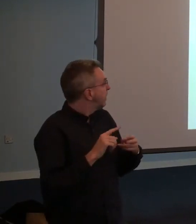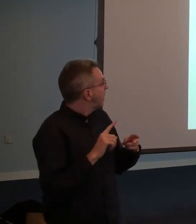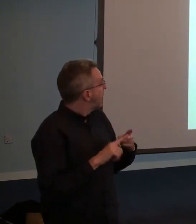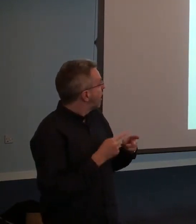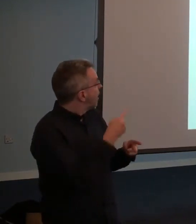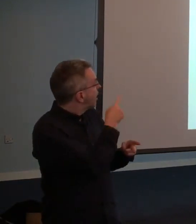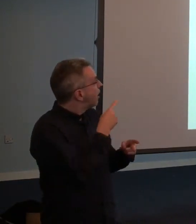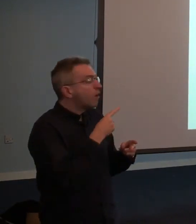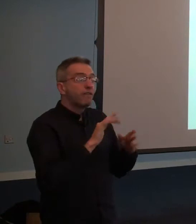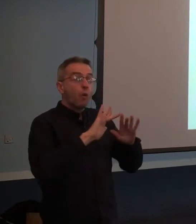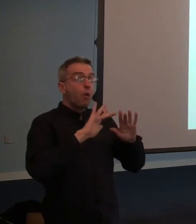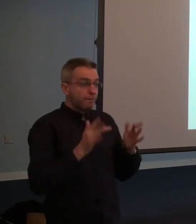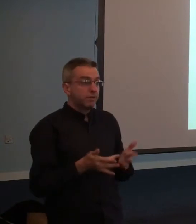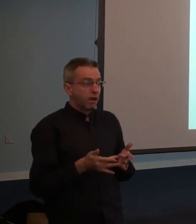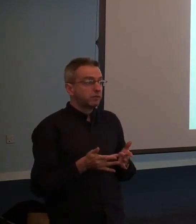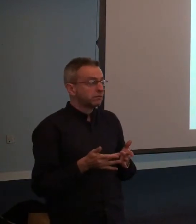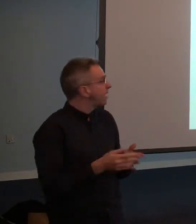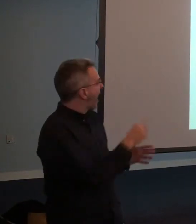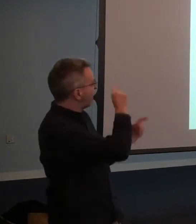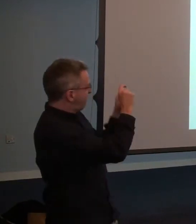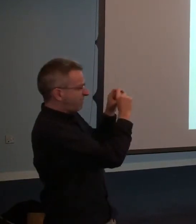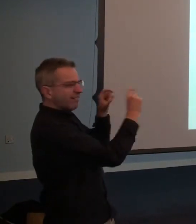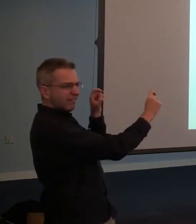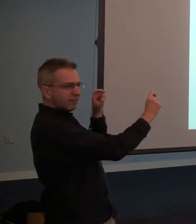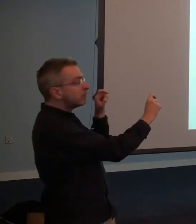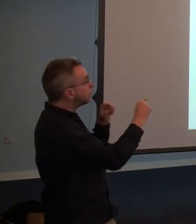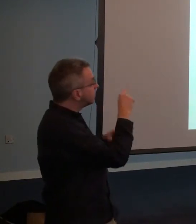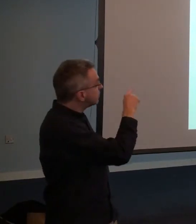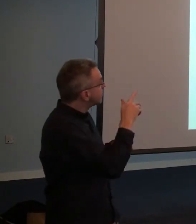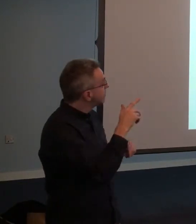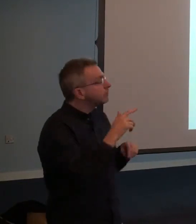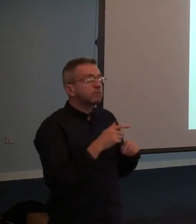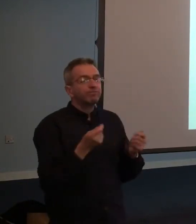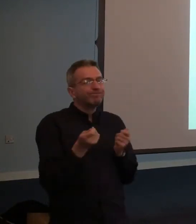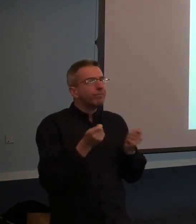project that we worked on. And we have a website. I've put the address up there for you.